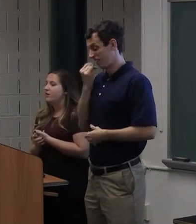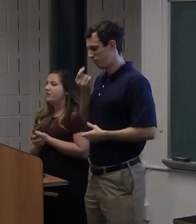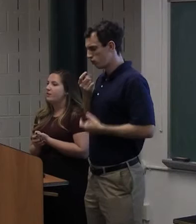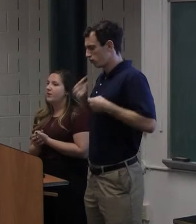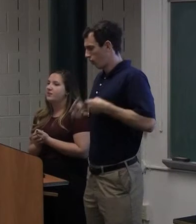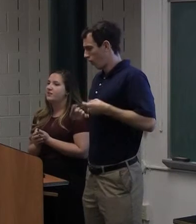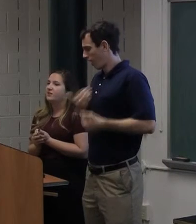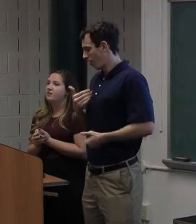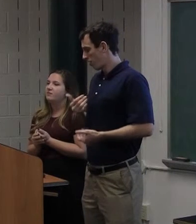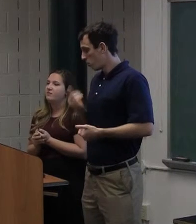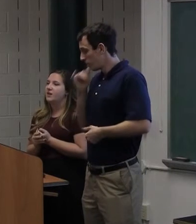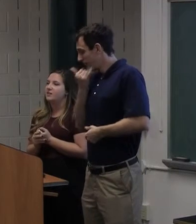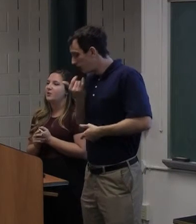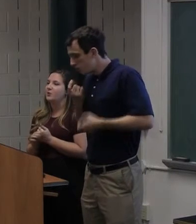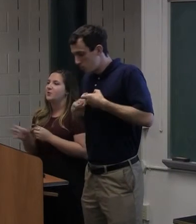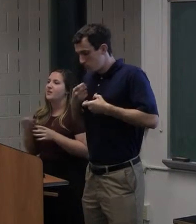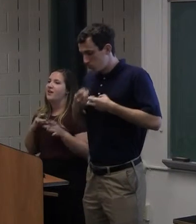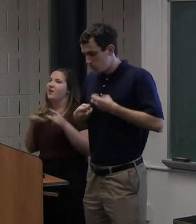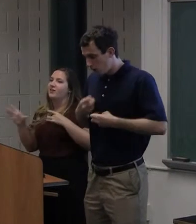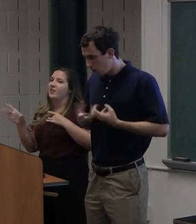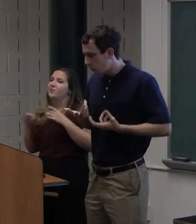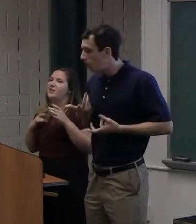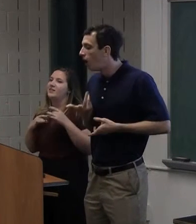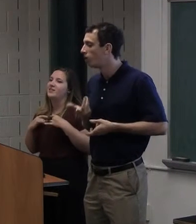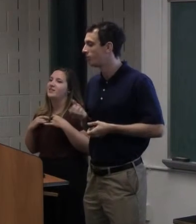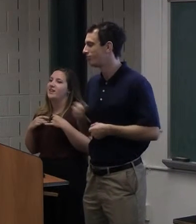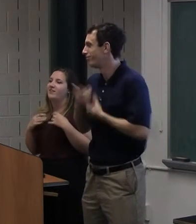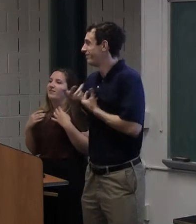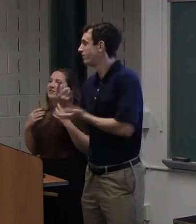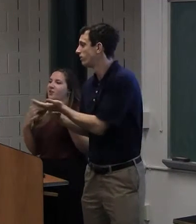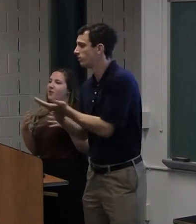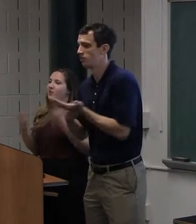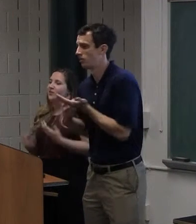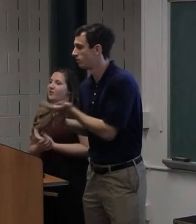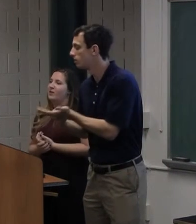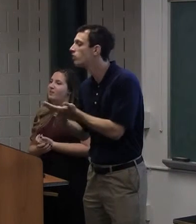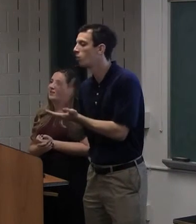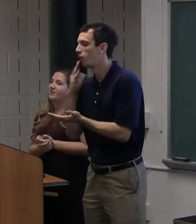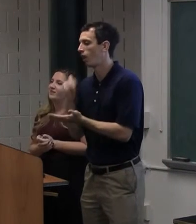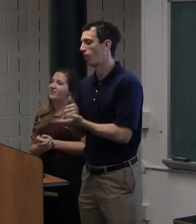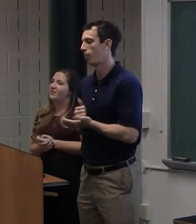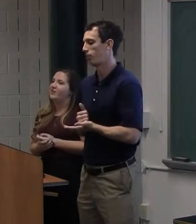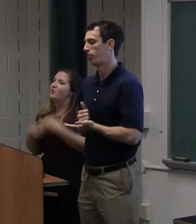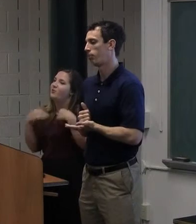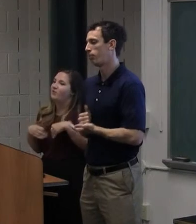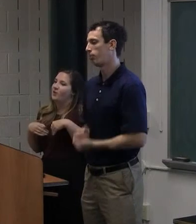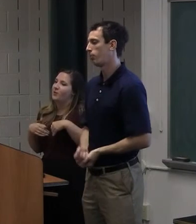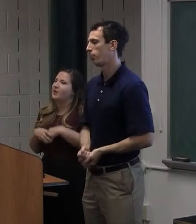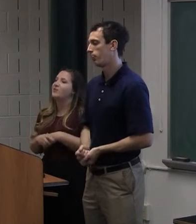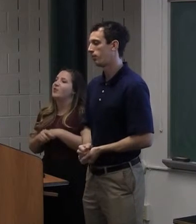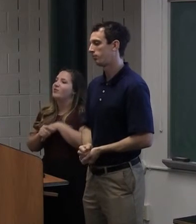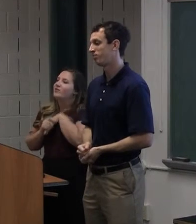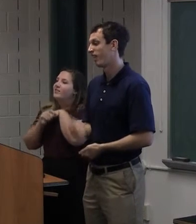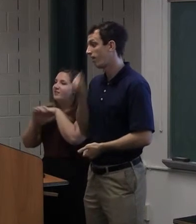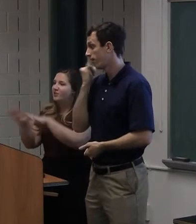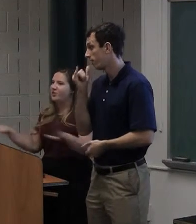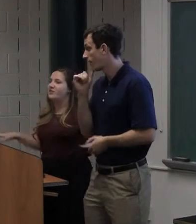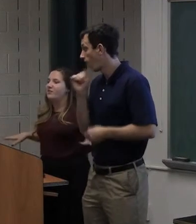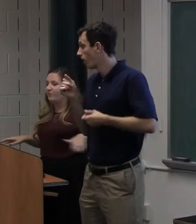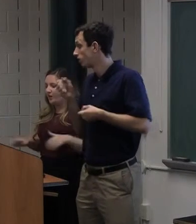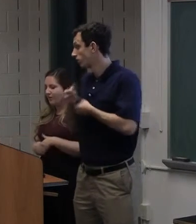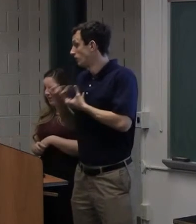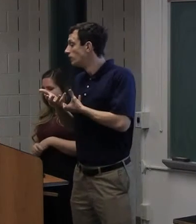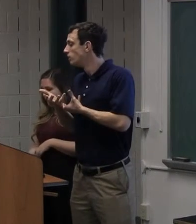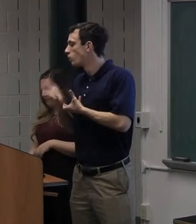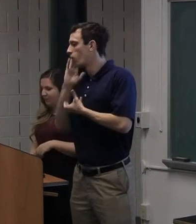stuff, because as interpreters we take on a lot of pieces and you don't want to do that because you fall apart. So